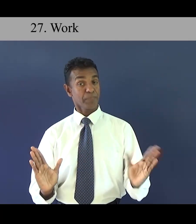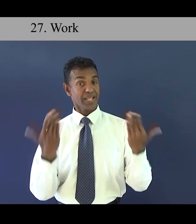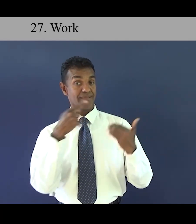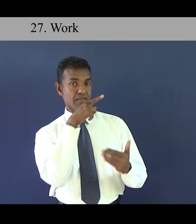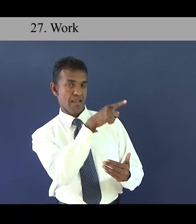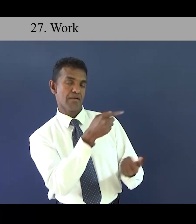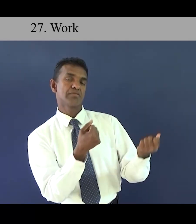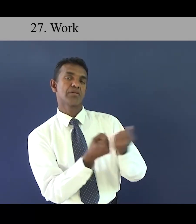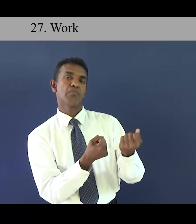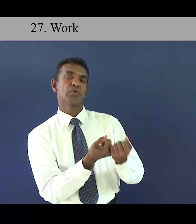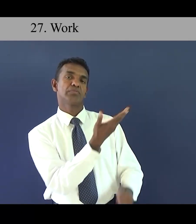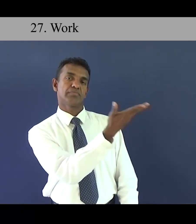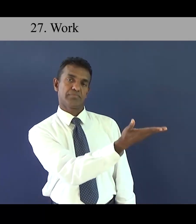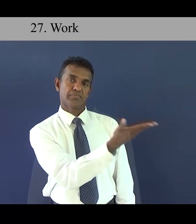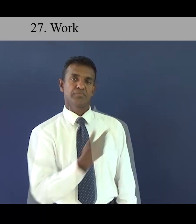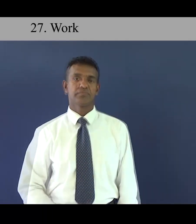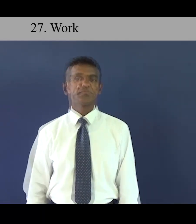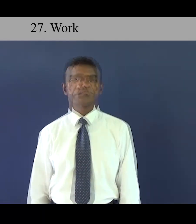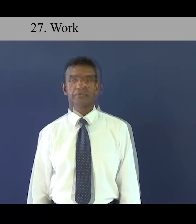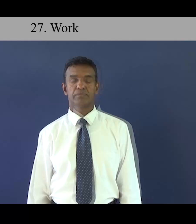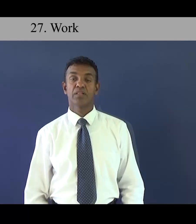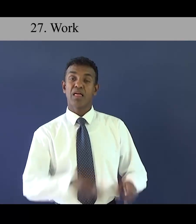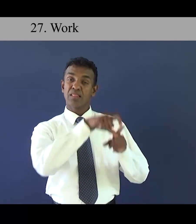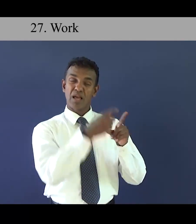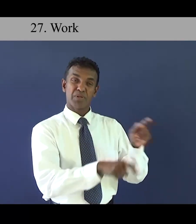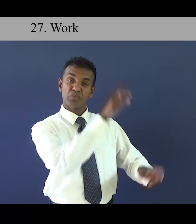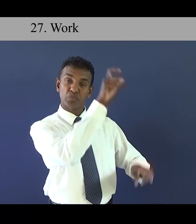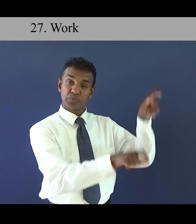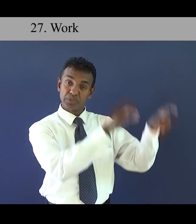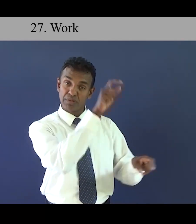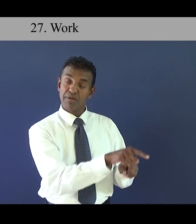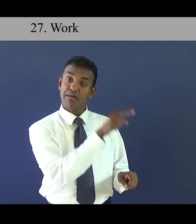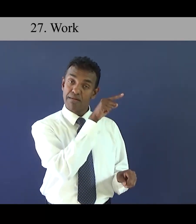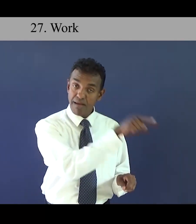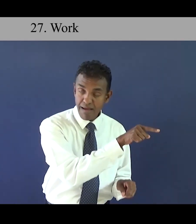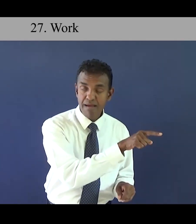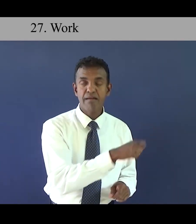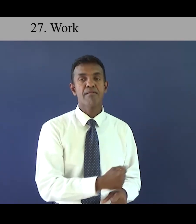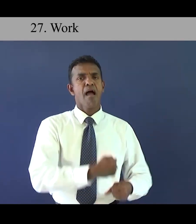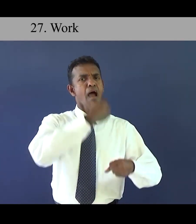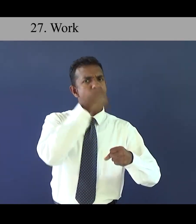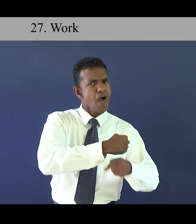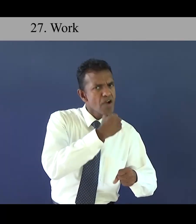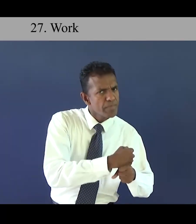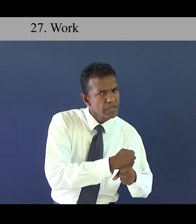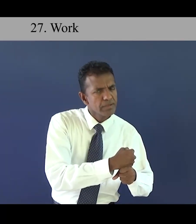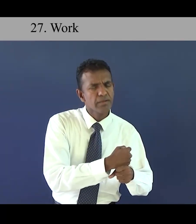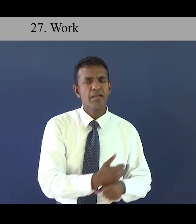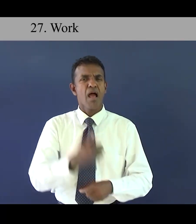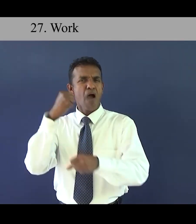giving disabled workers jobs with government and in places like